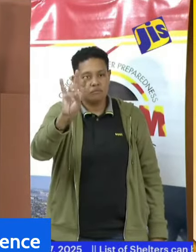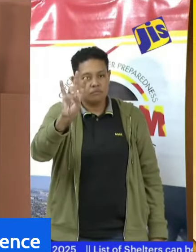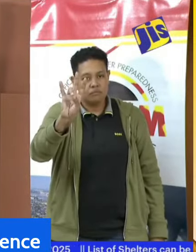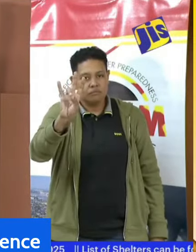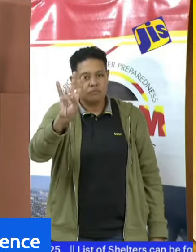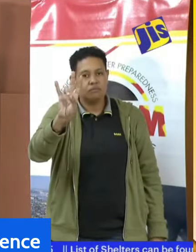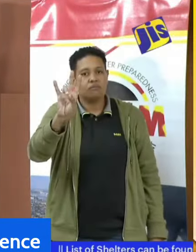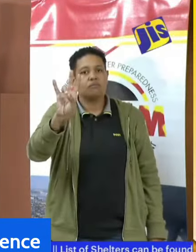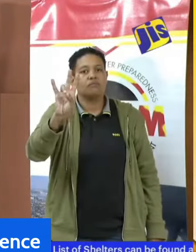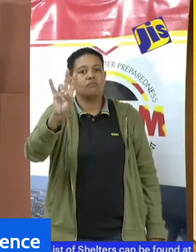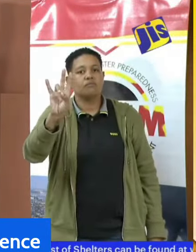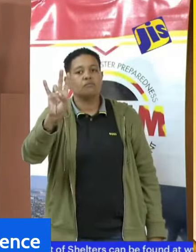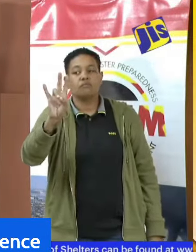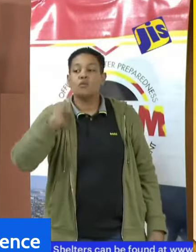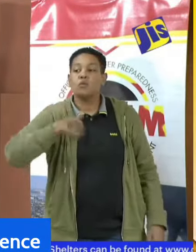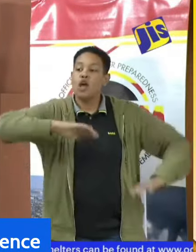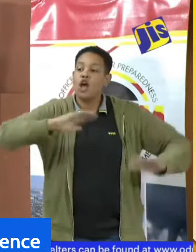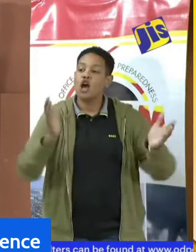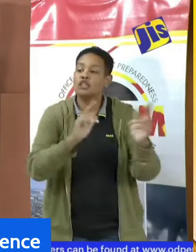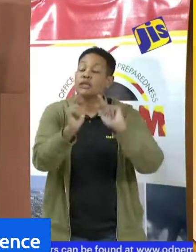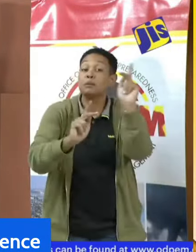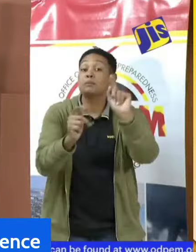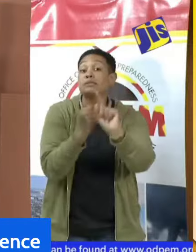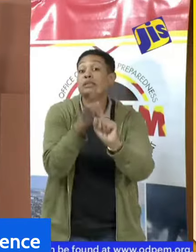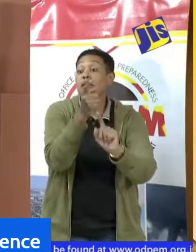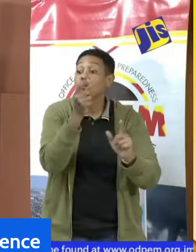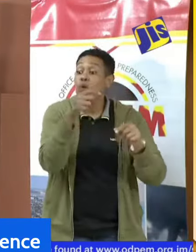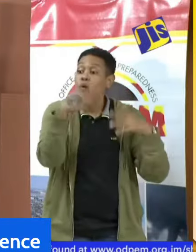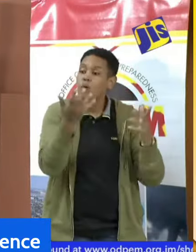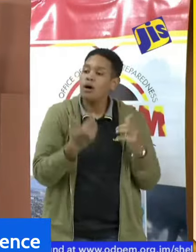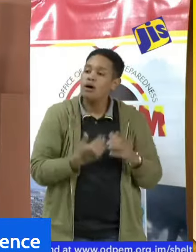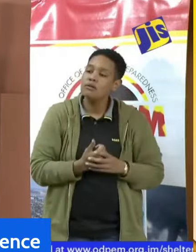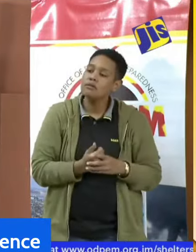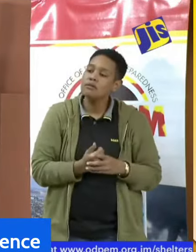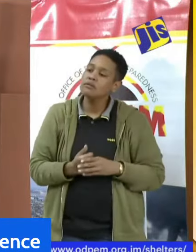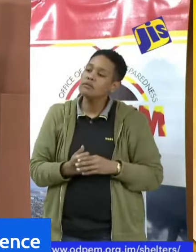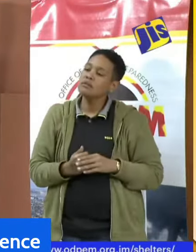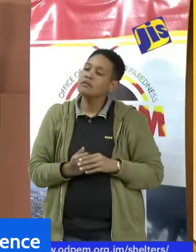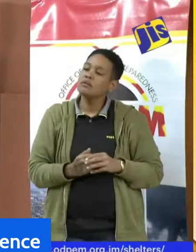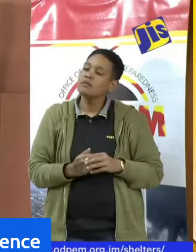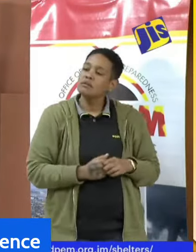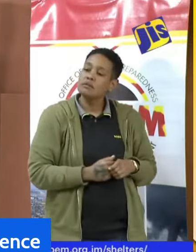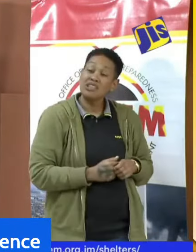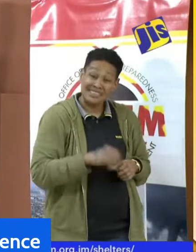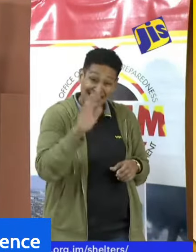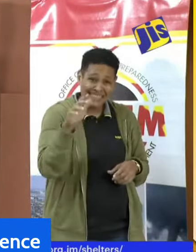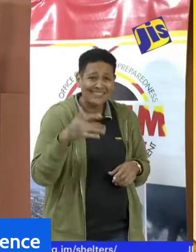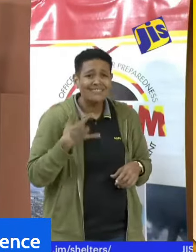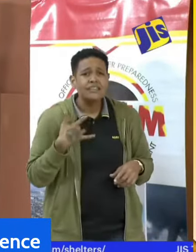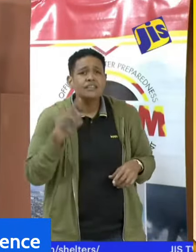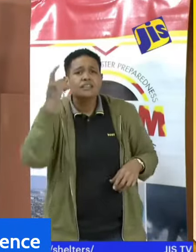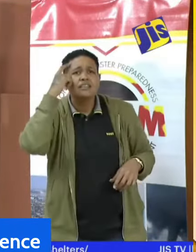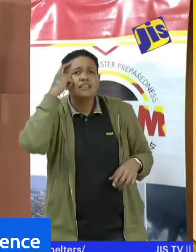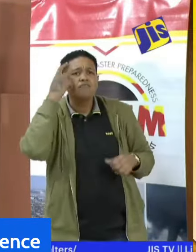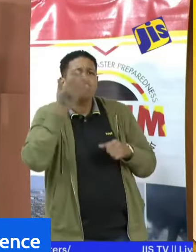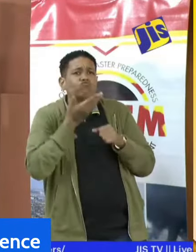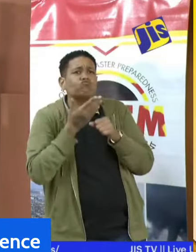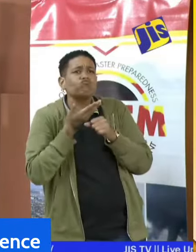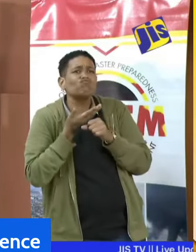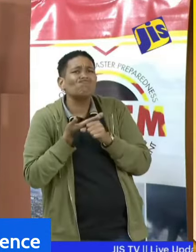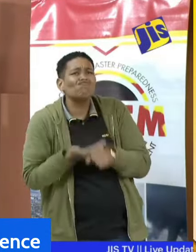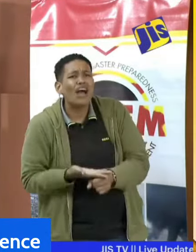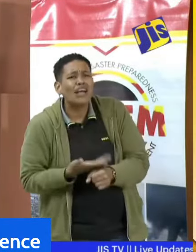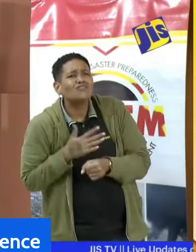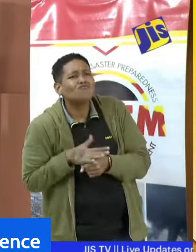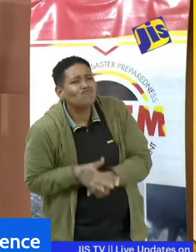876-838-4897. We're encouraging persons to use the lines if you need to talk to someone. We have